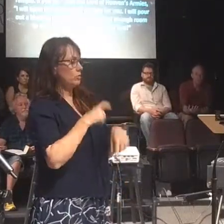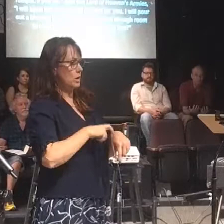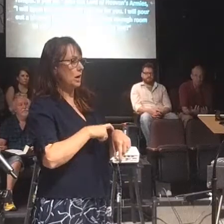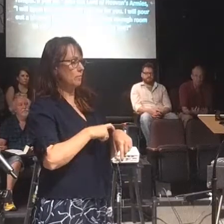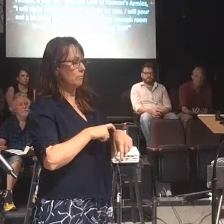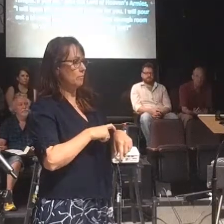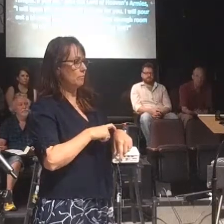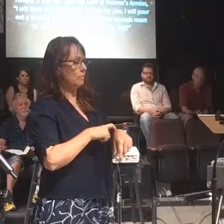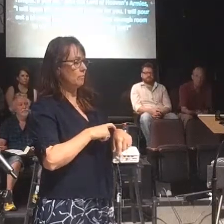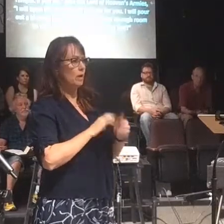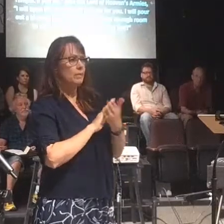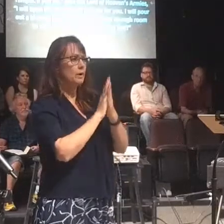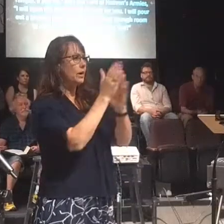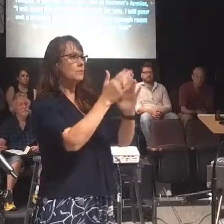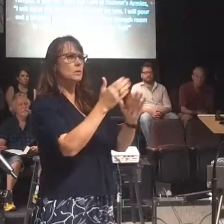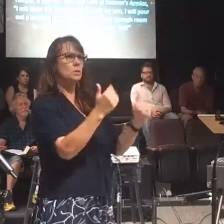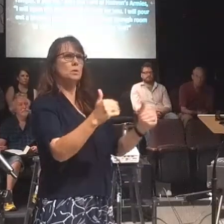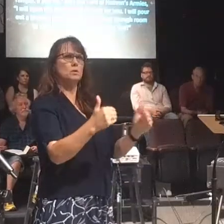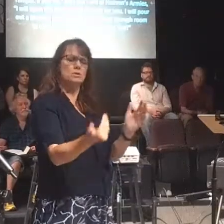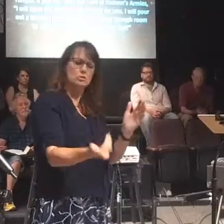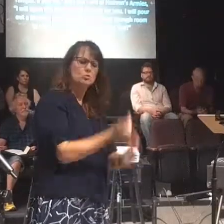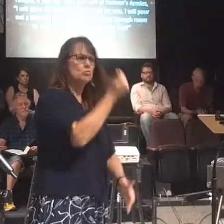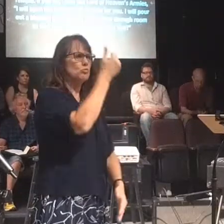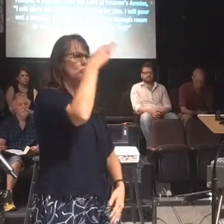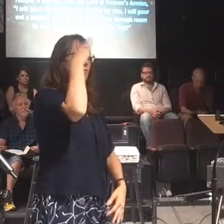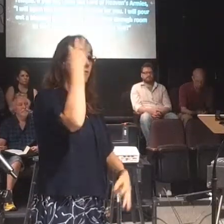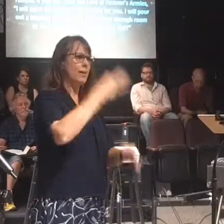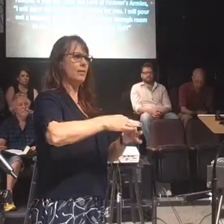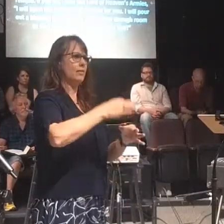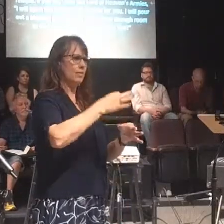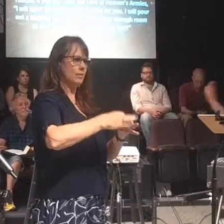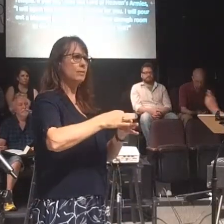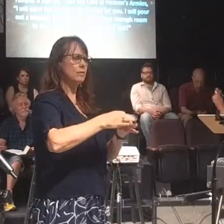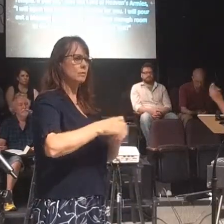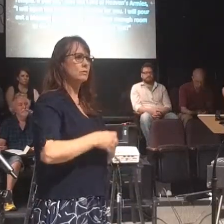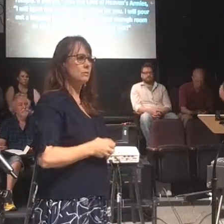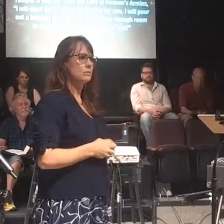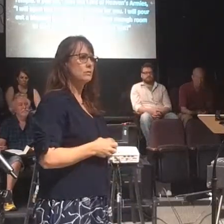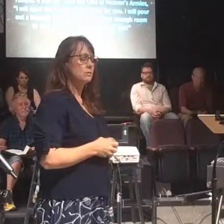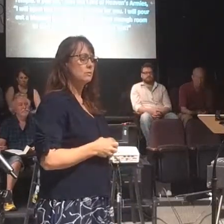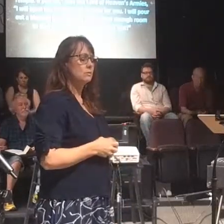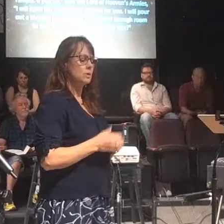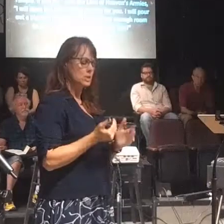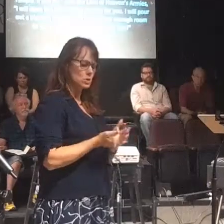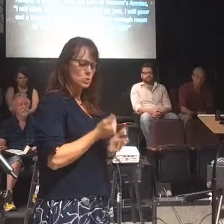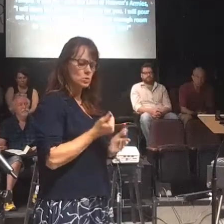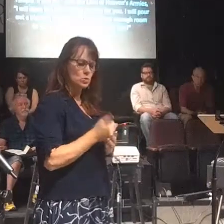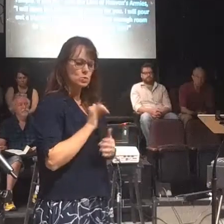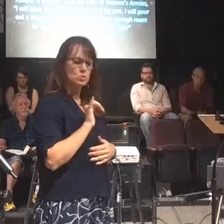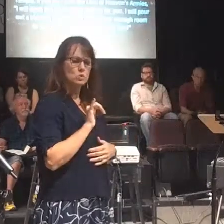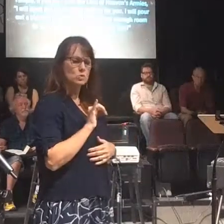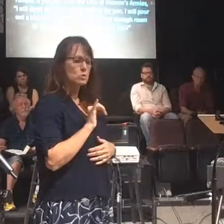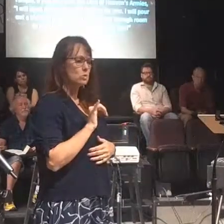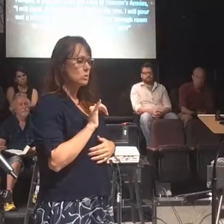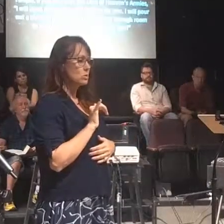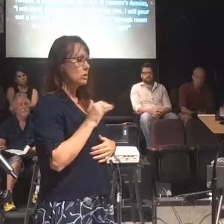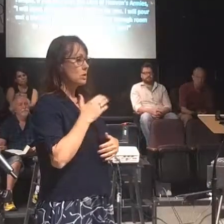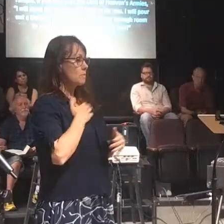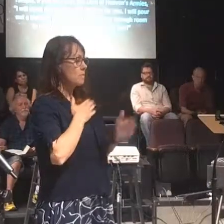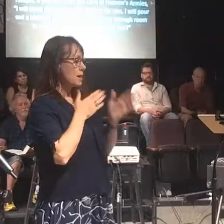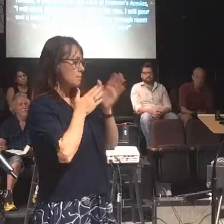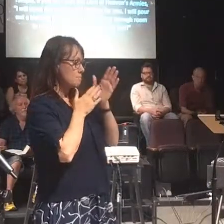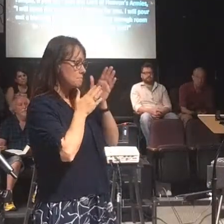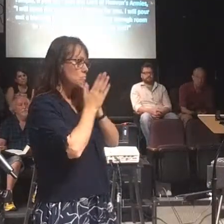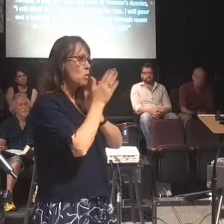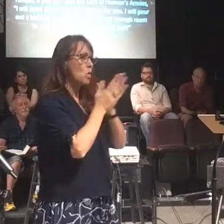with a renewed faith, really. And our motto, since that time, the motto for our family has been, "God is